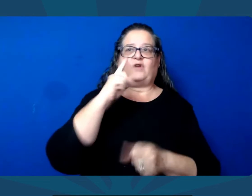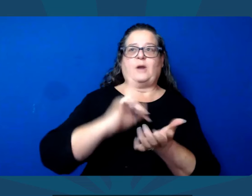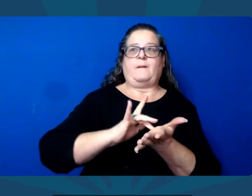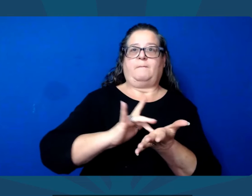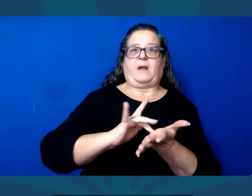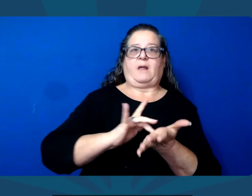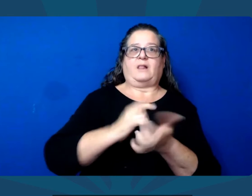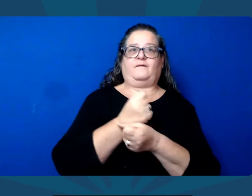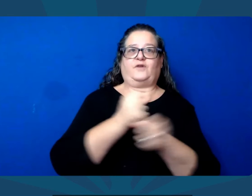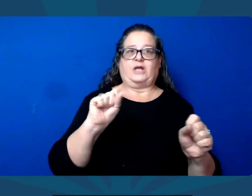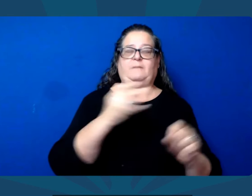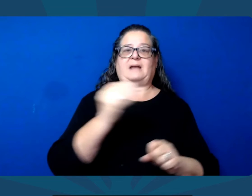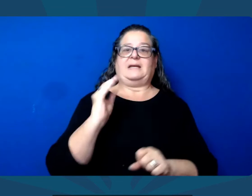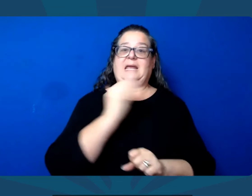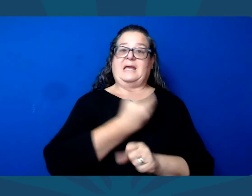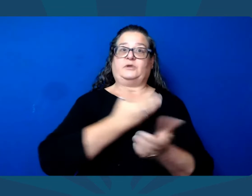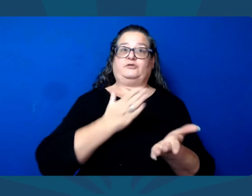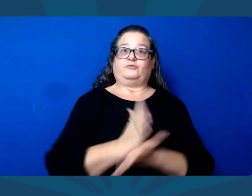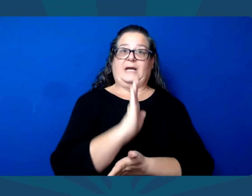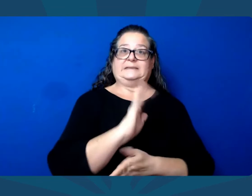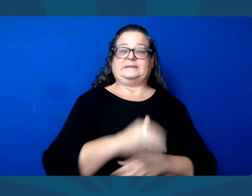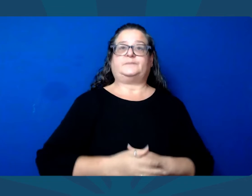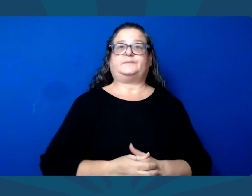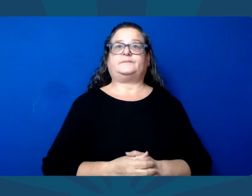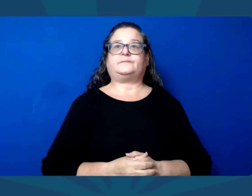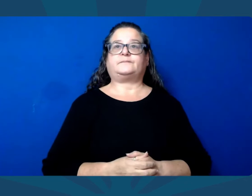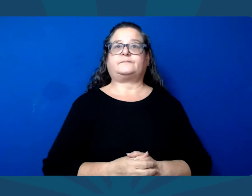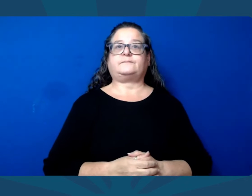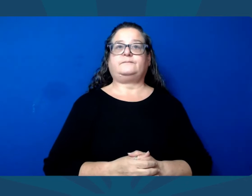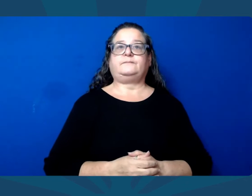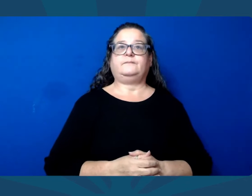involved in the fight for medical freedom and our rights.